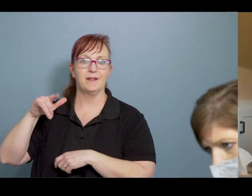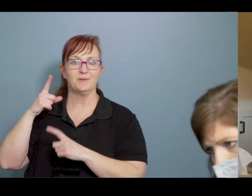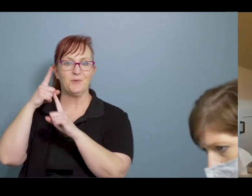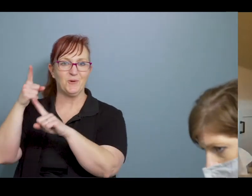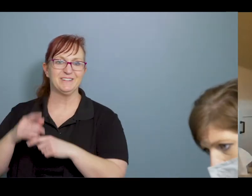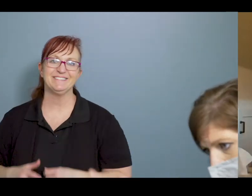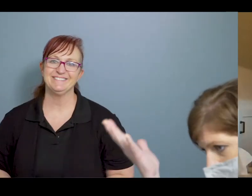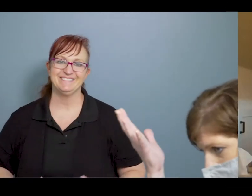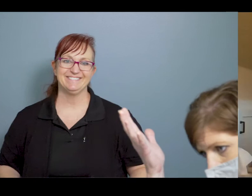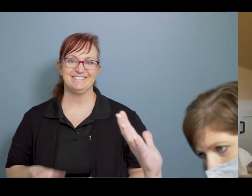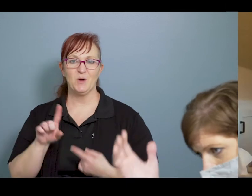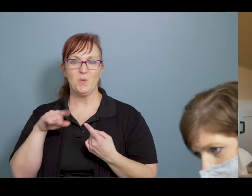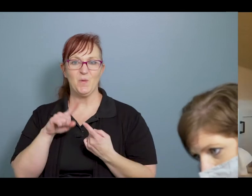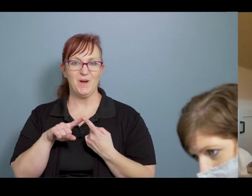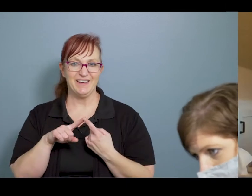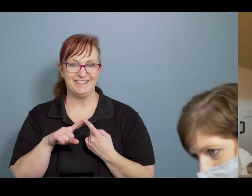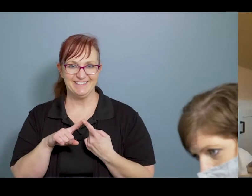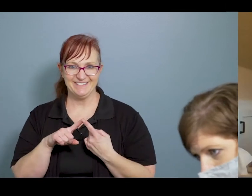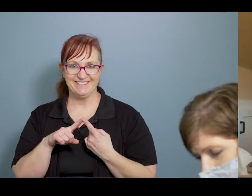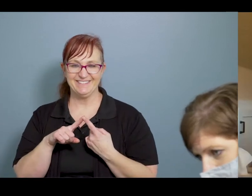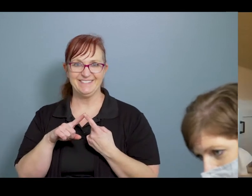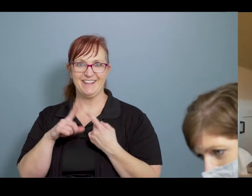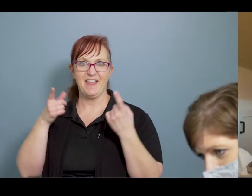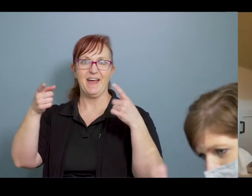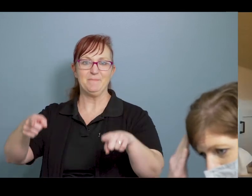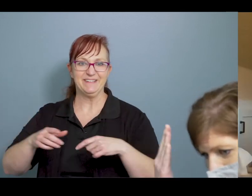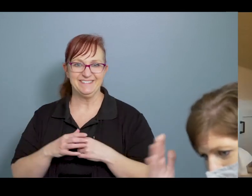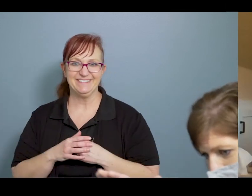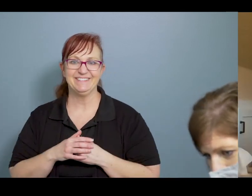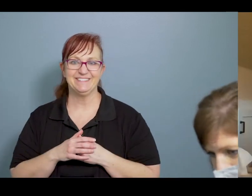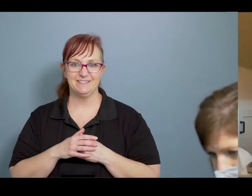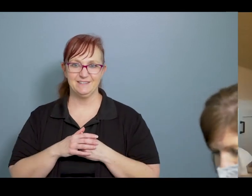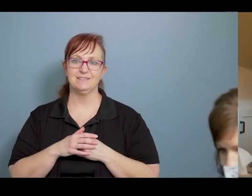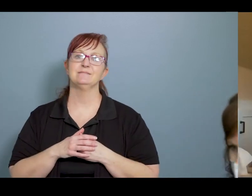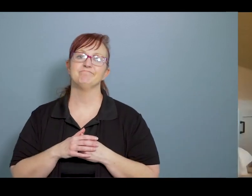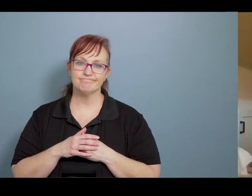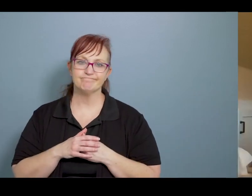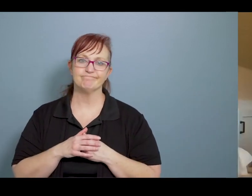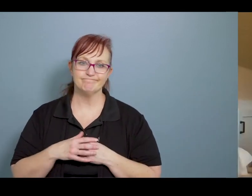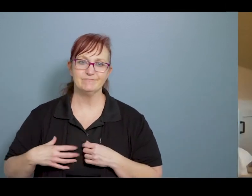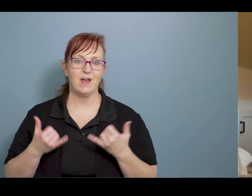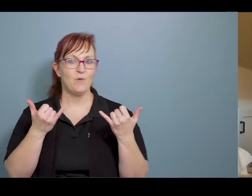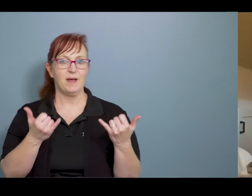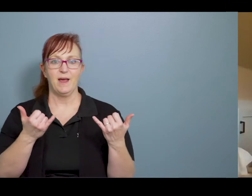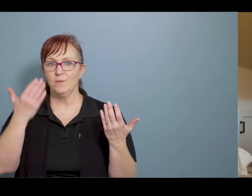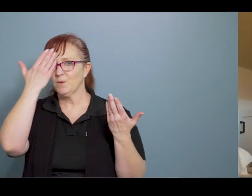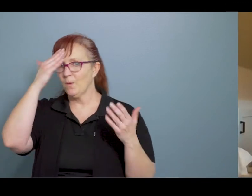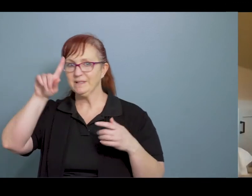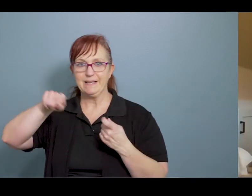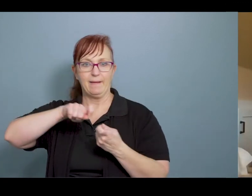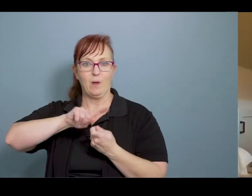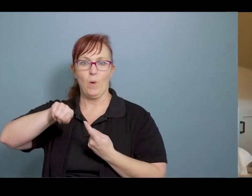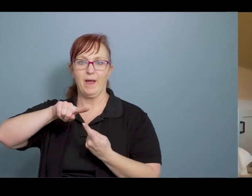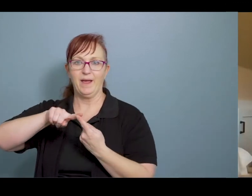core question lies. When does that point occur? And right now, we don't know exactly